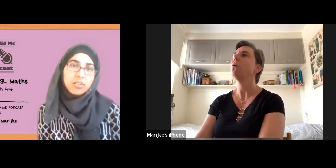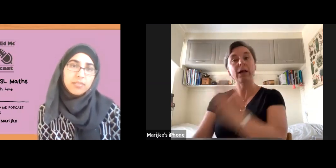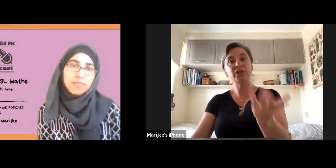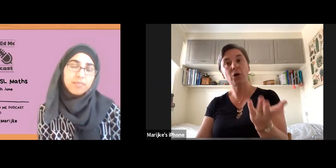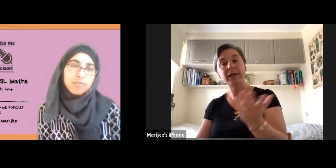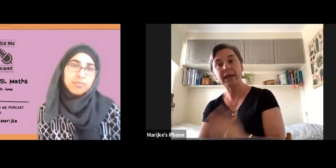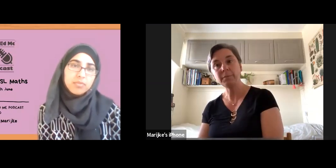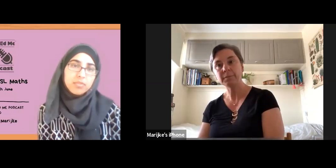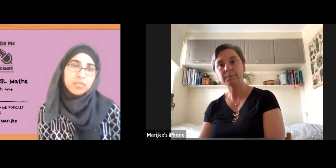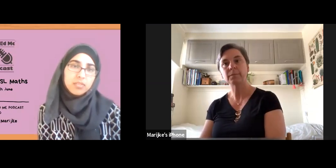What is your name? So